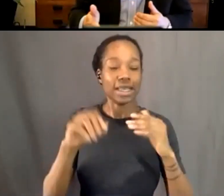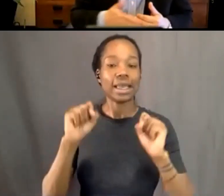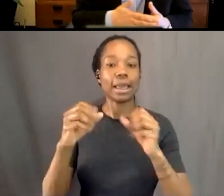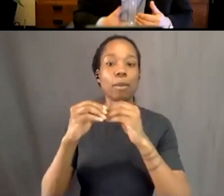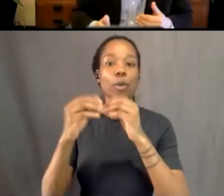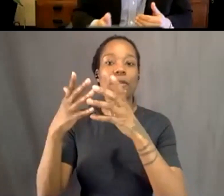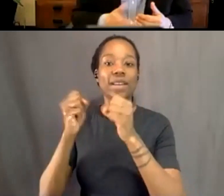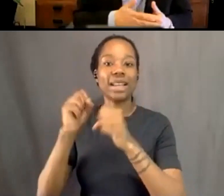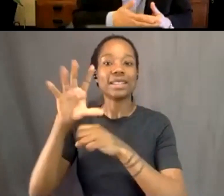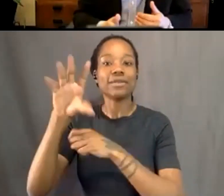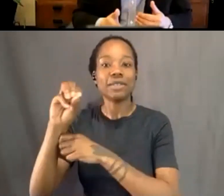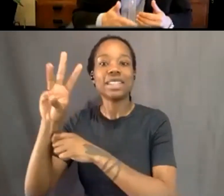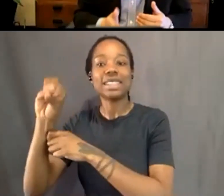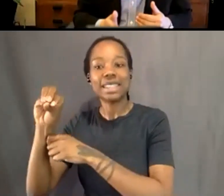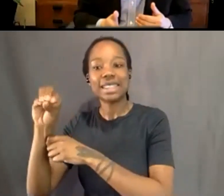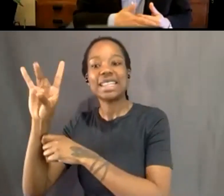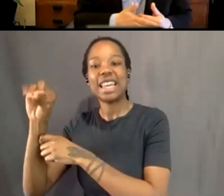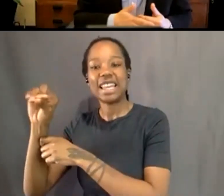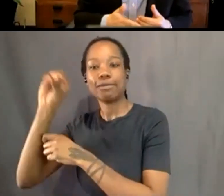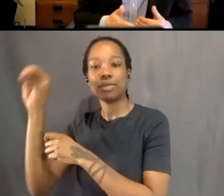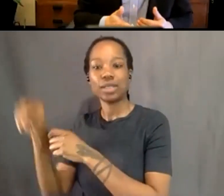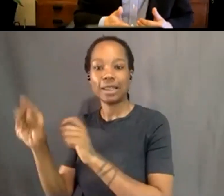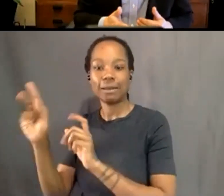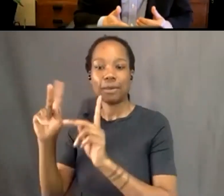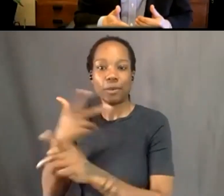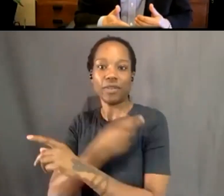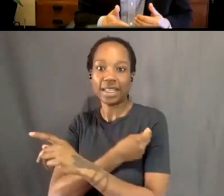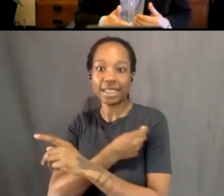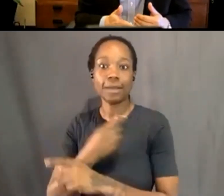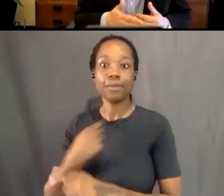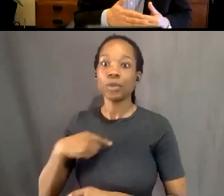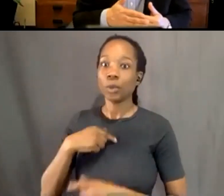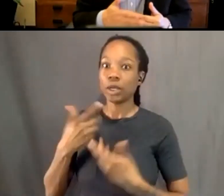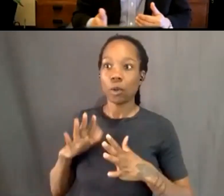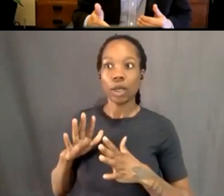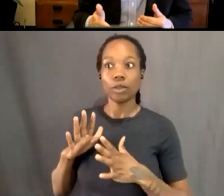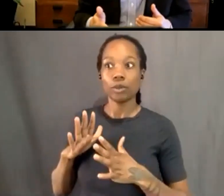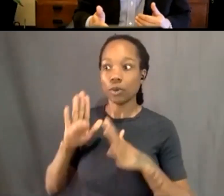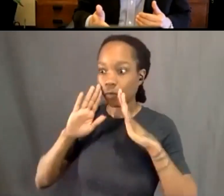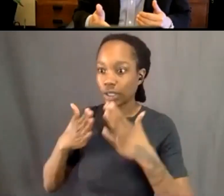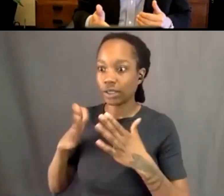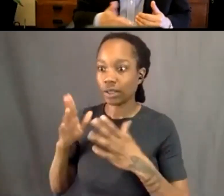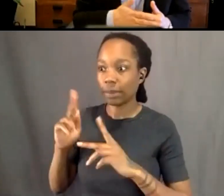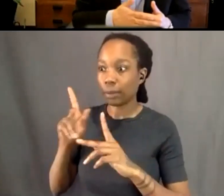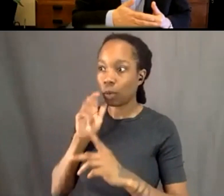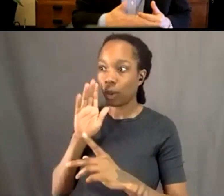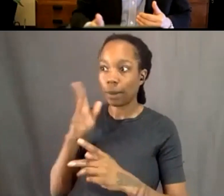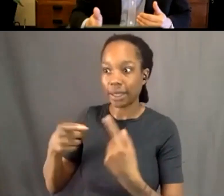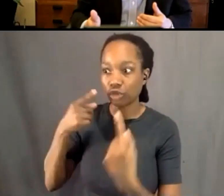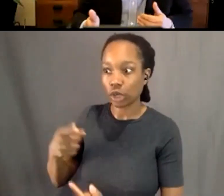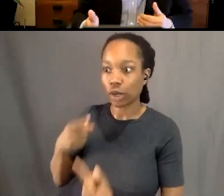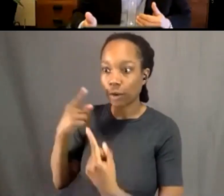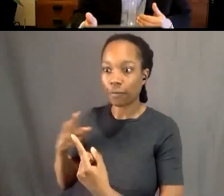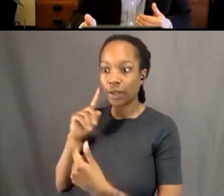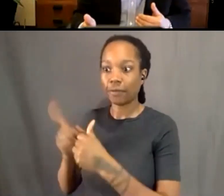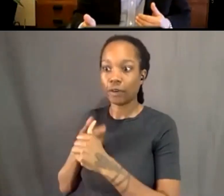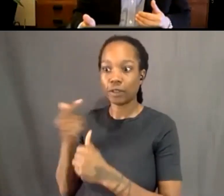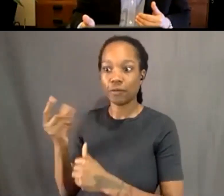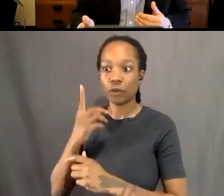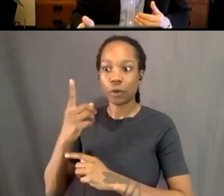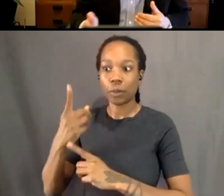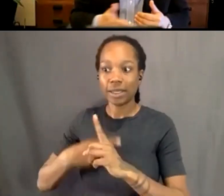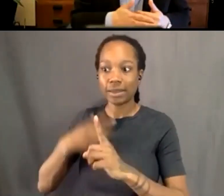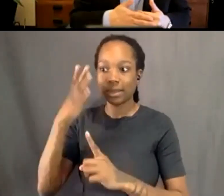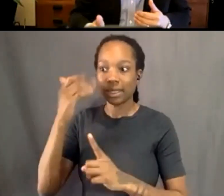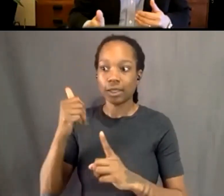want to be focusing on those communities that are going to be really, really a struggle in the first couple of months, because we're not getting to 20% very quickly that